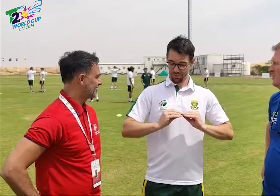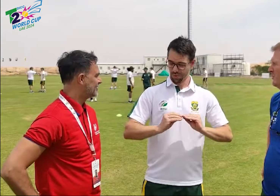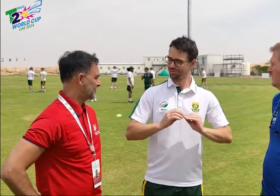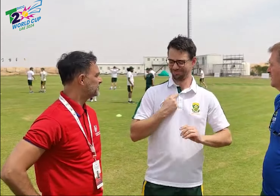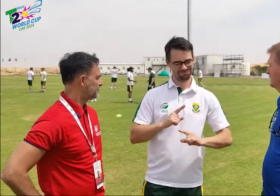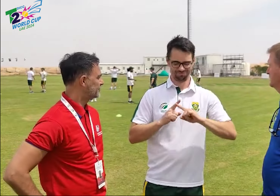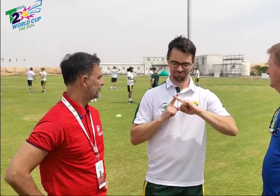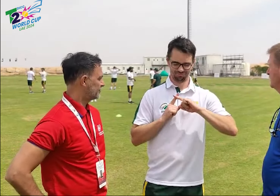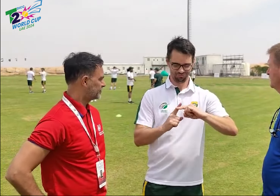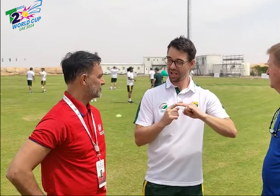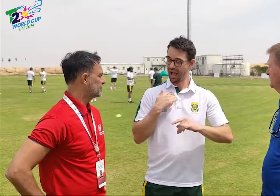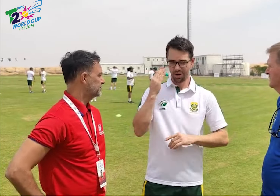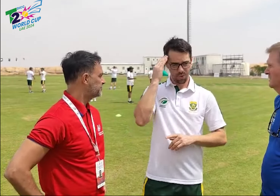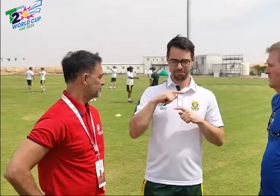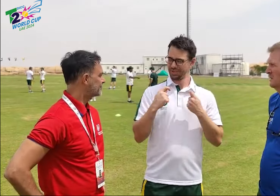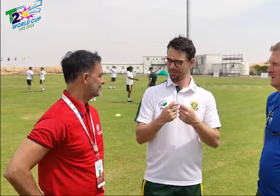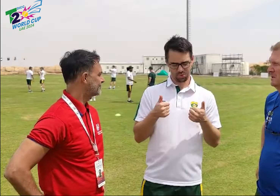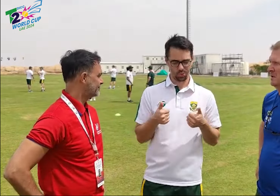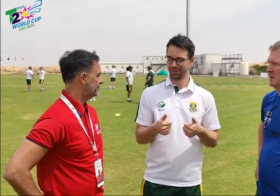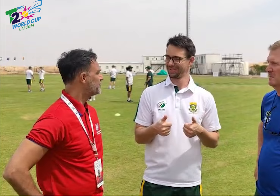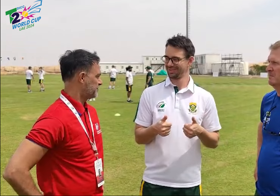I know I've got a good team around me.